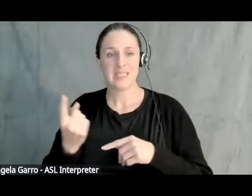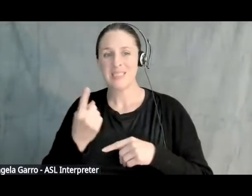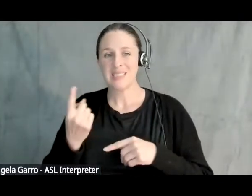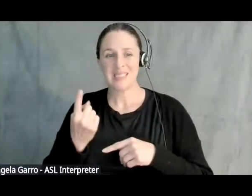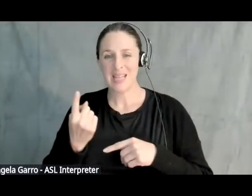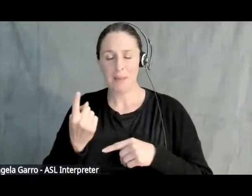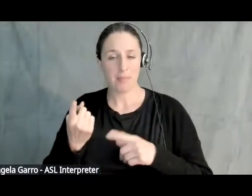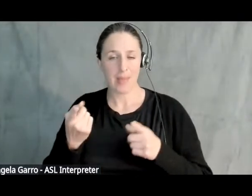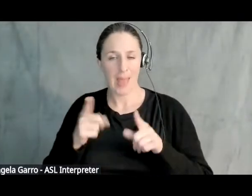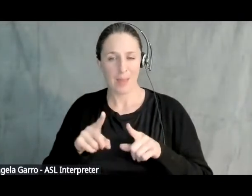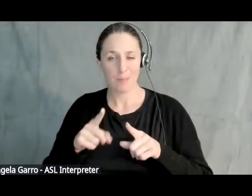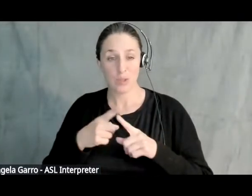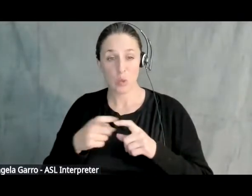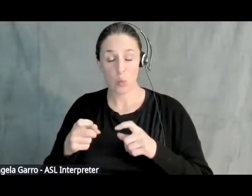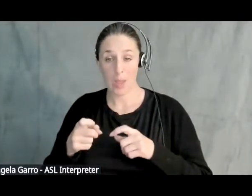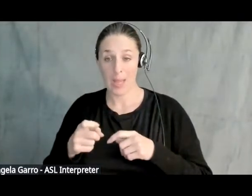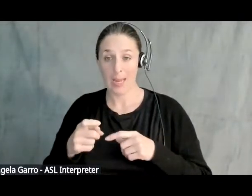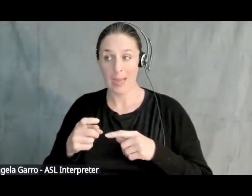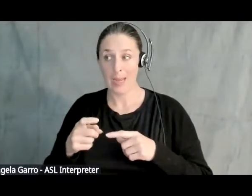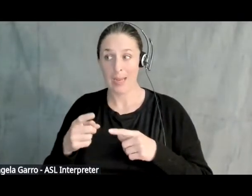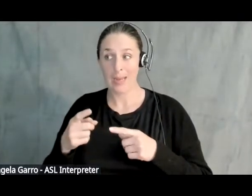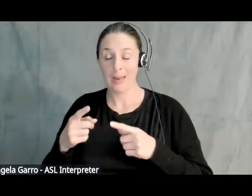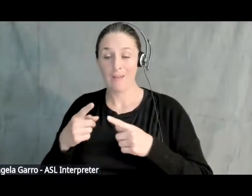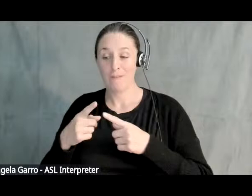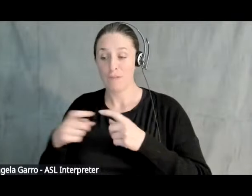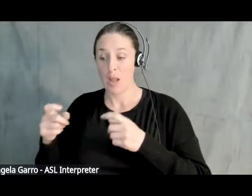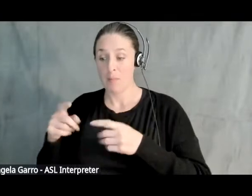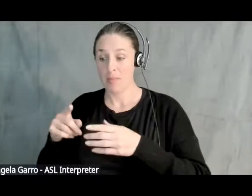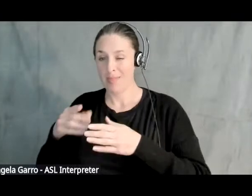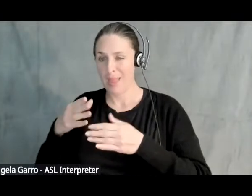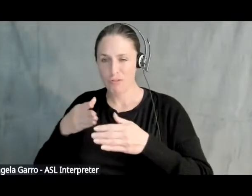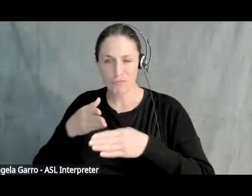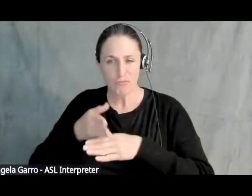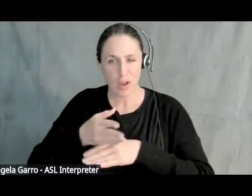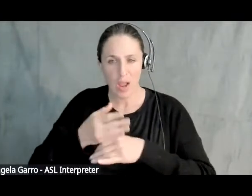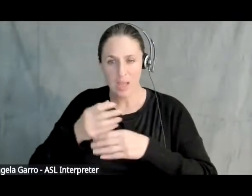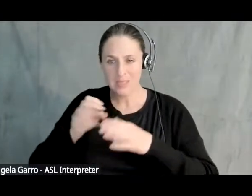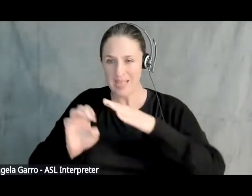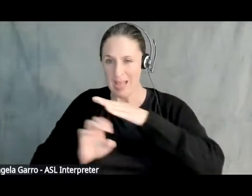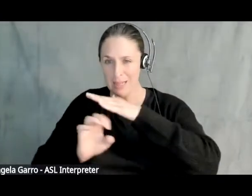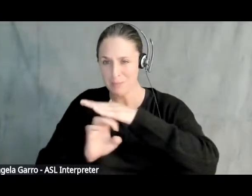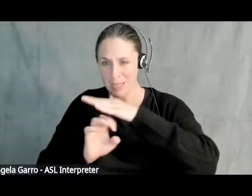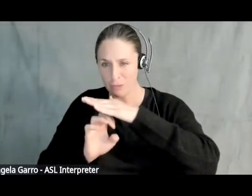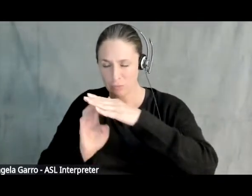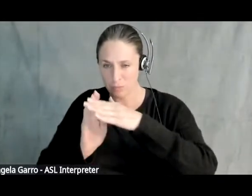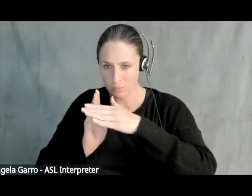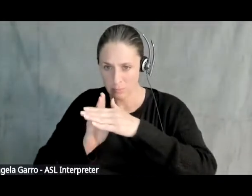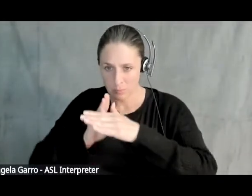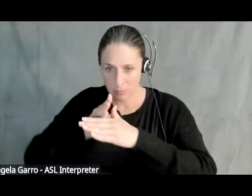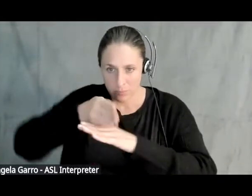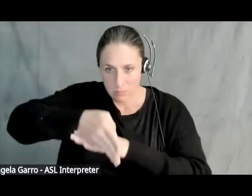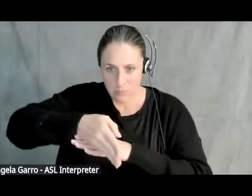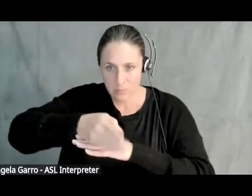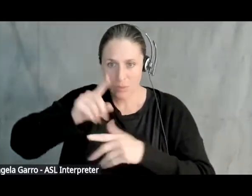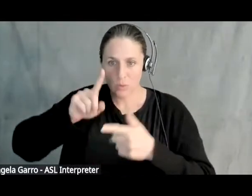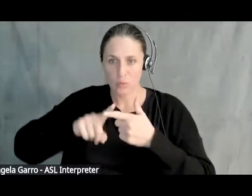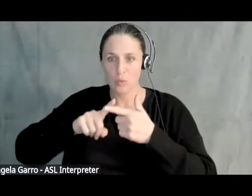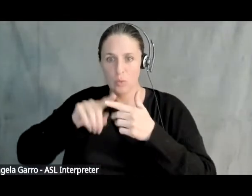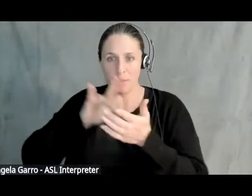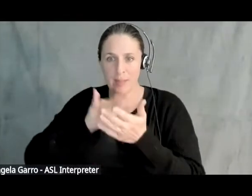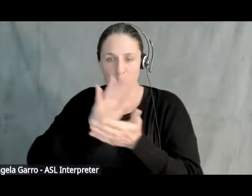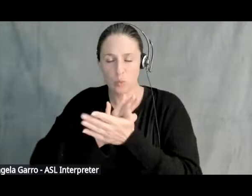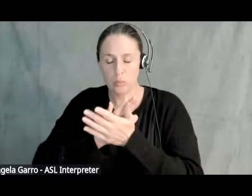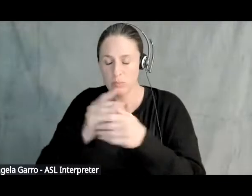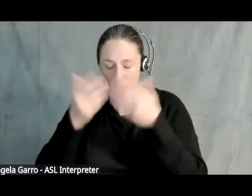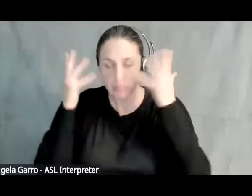the line from elementary school to middle school, and just, it's like a warp, not time warp, but just walking through that door of going to middle school,